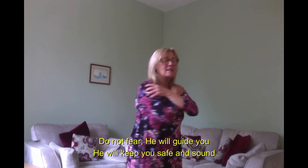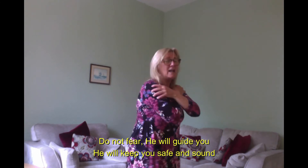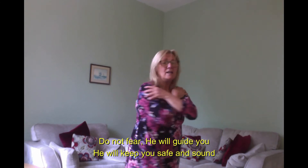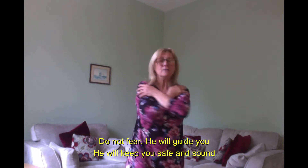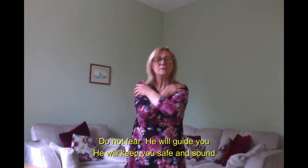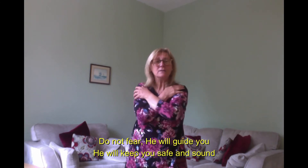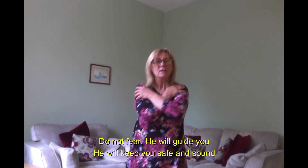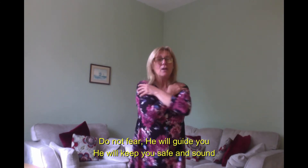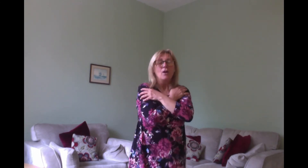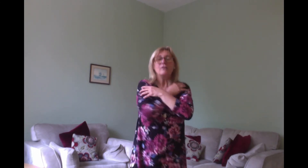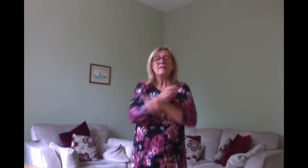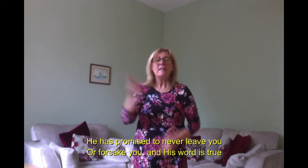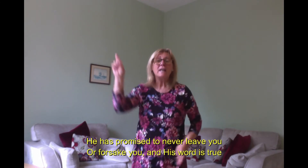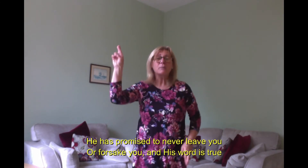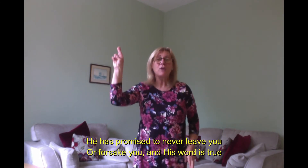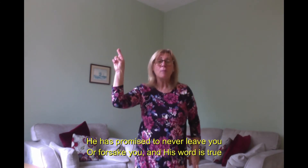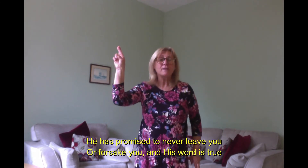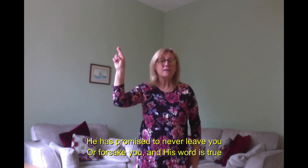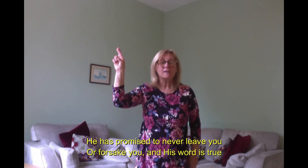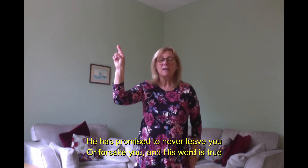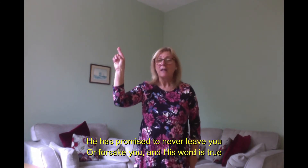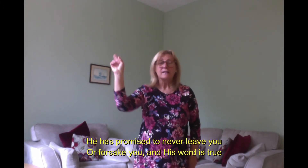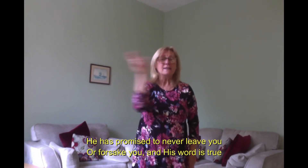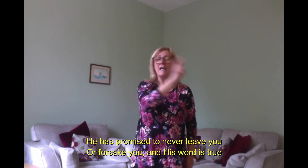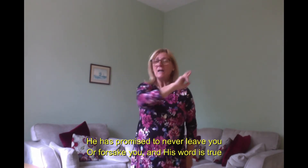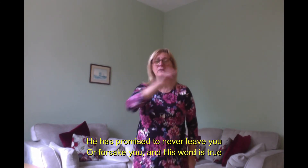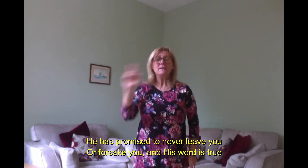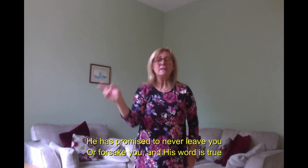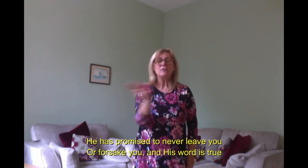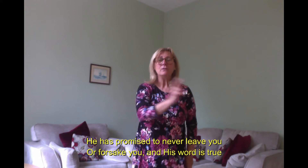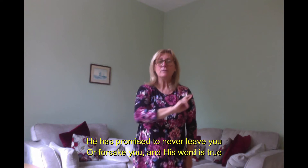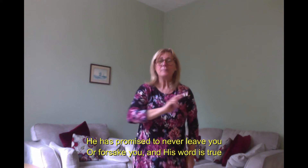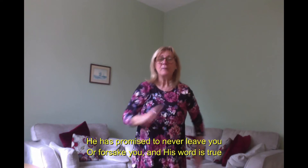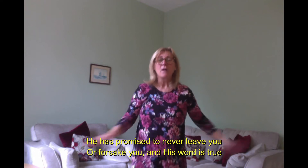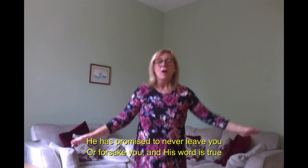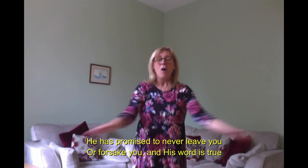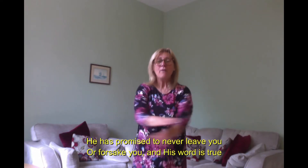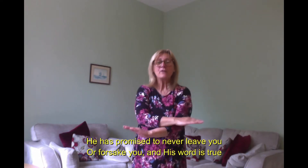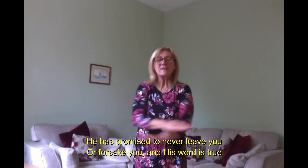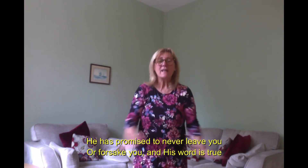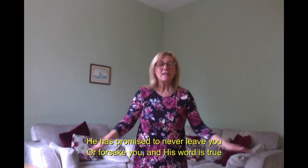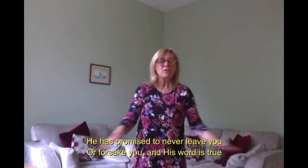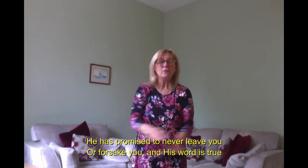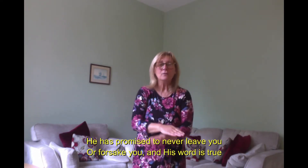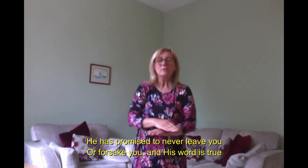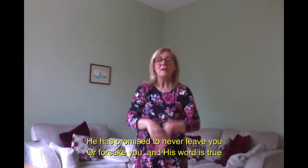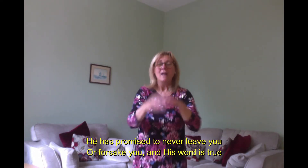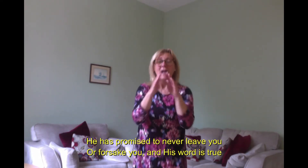sound. He has promised marry him or forsake him, and